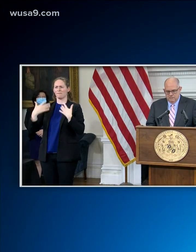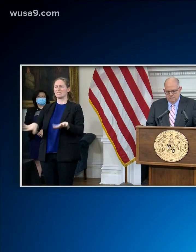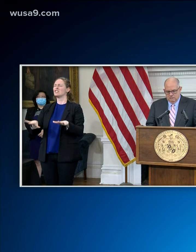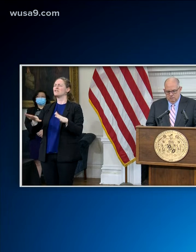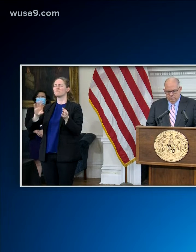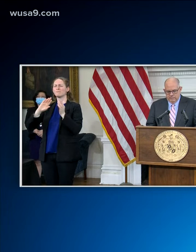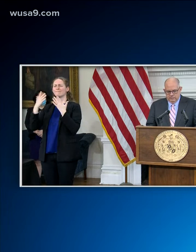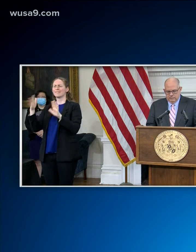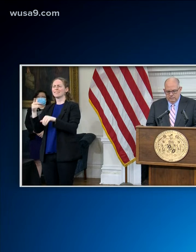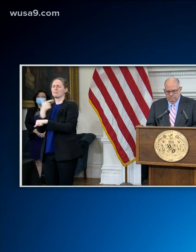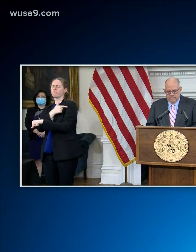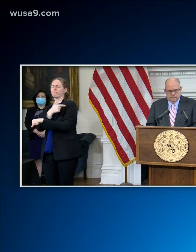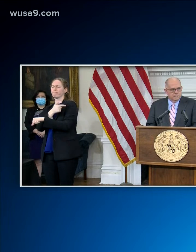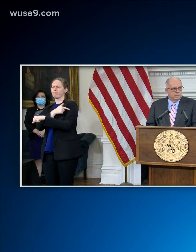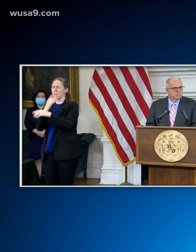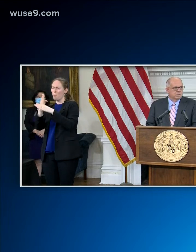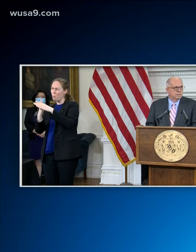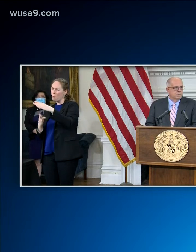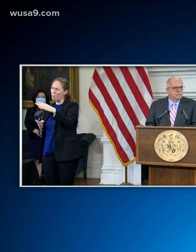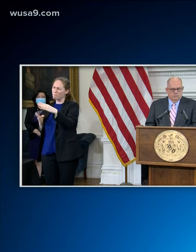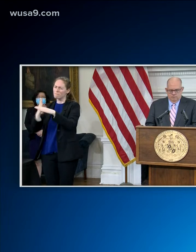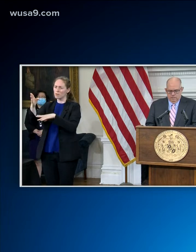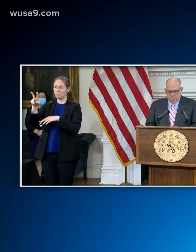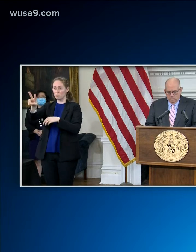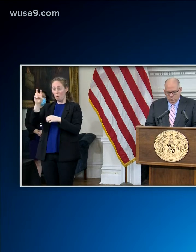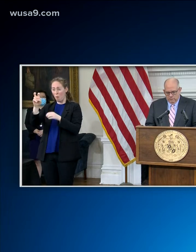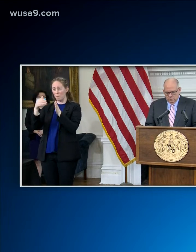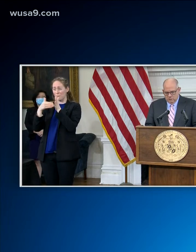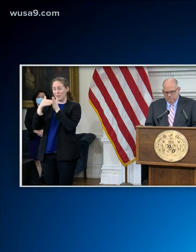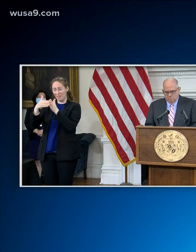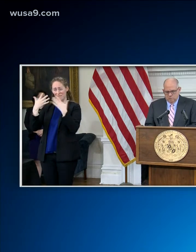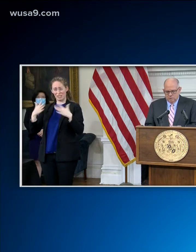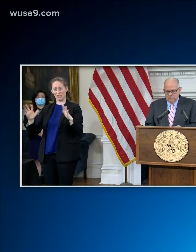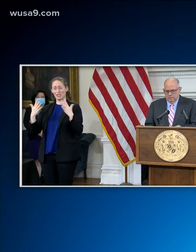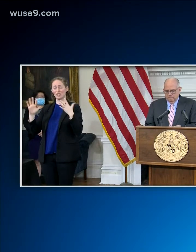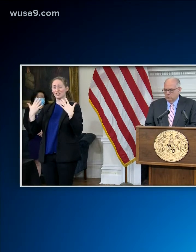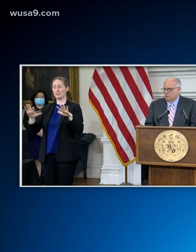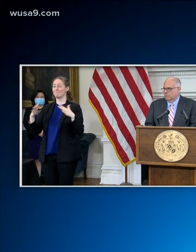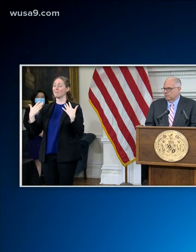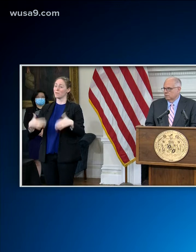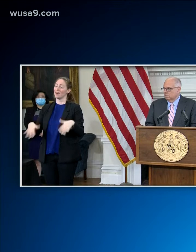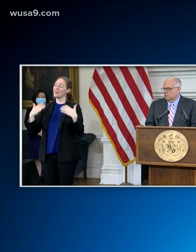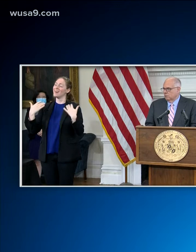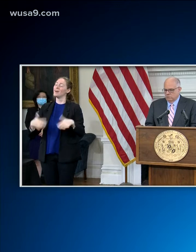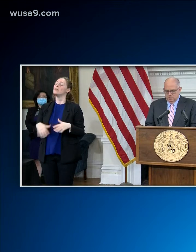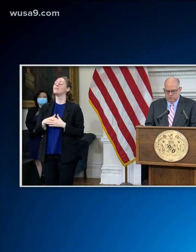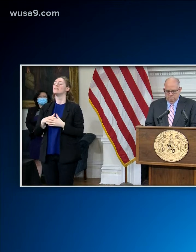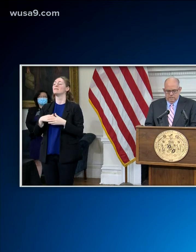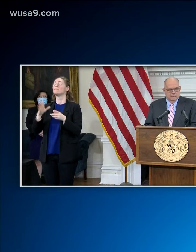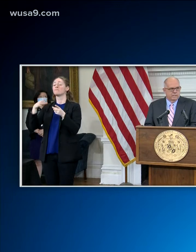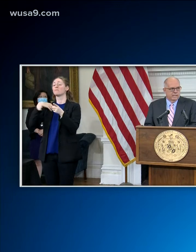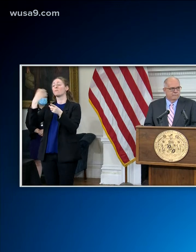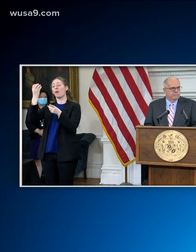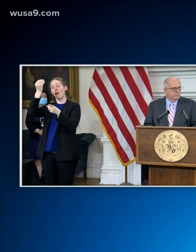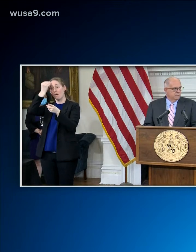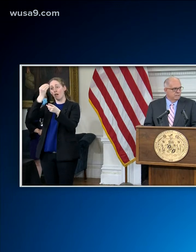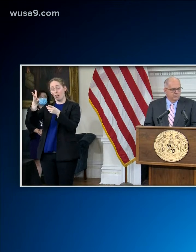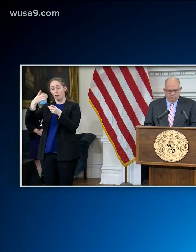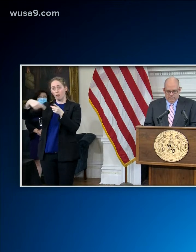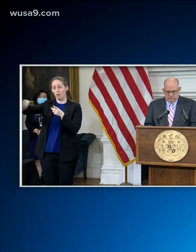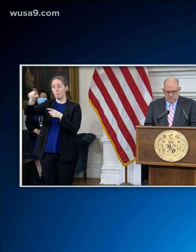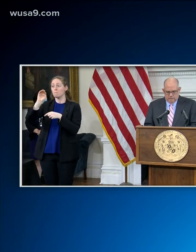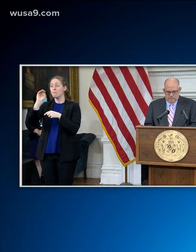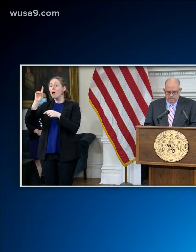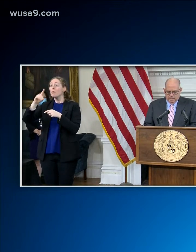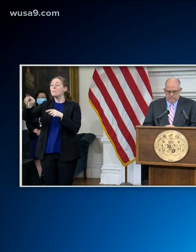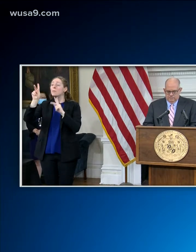2,250,000 COVID-19 vaccines. More than 70% of all Marylanders over 65 have received